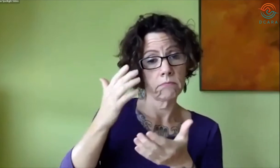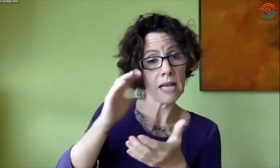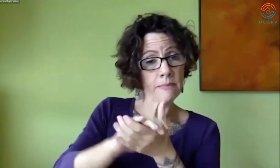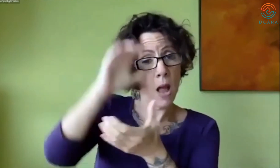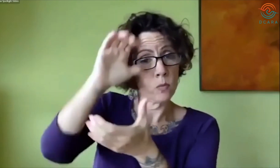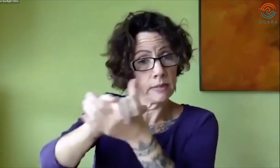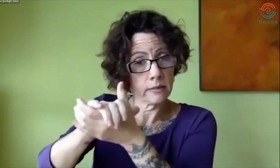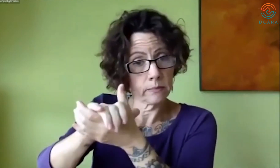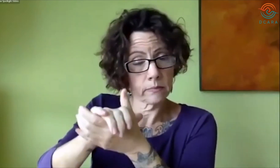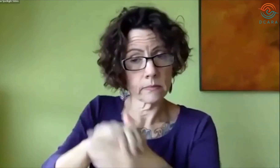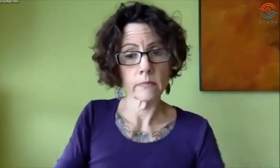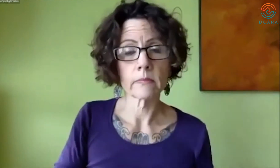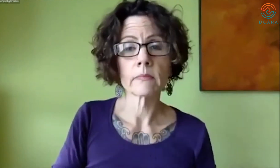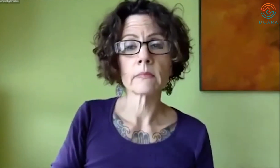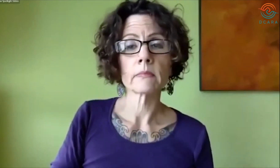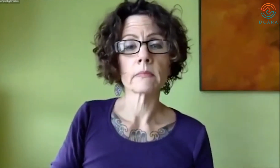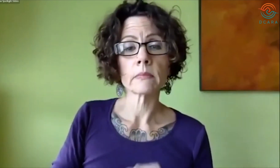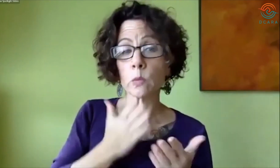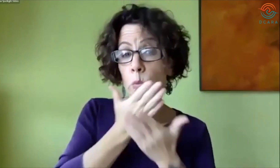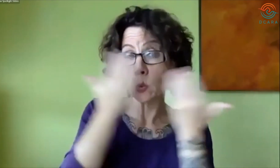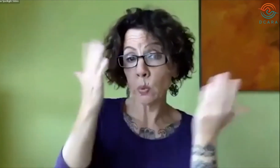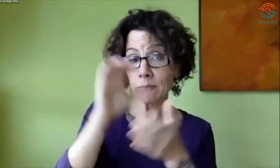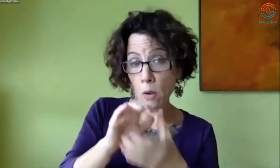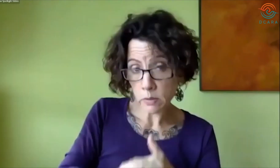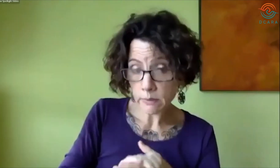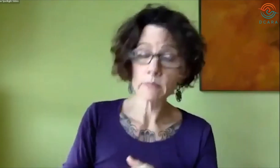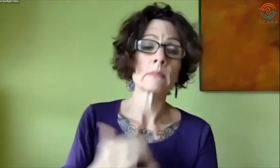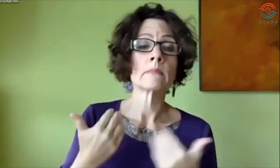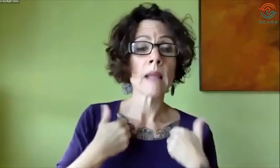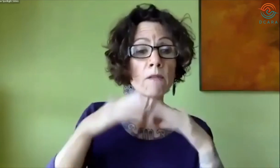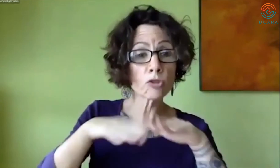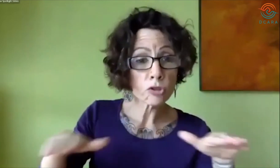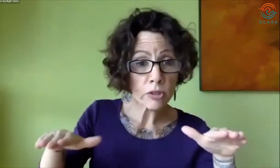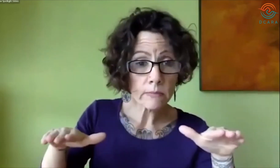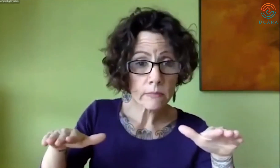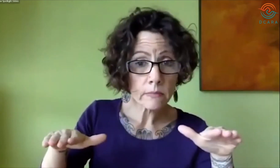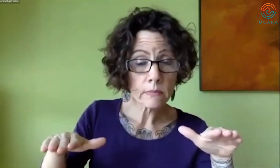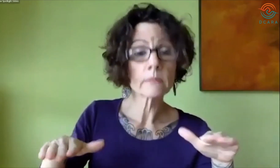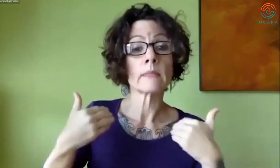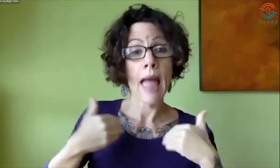If a person has a spouse, or if there's no spouse, there's children,